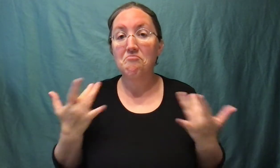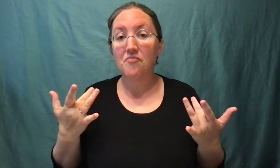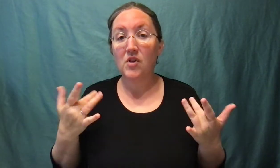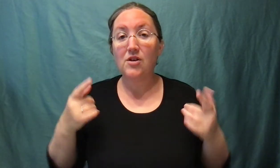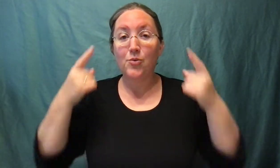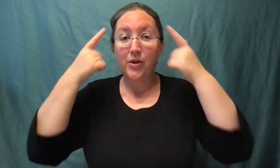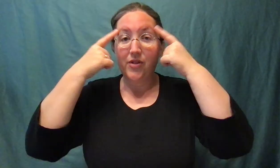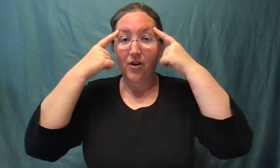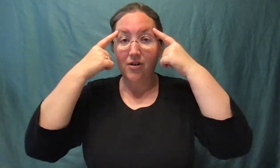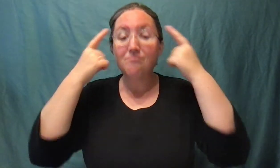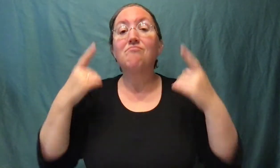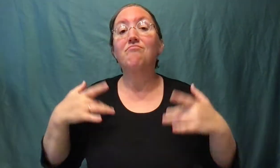With our